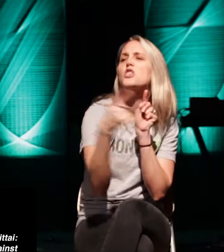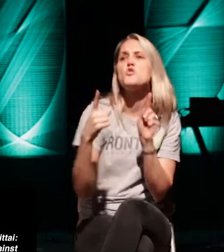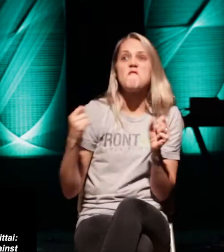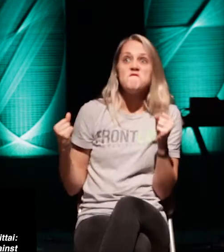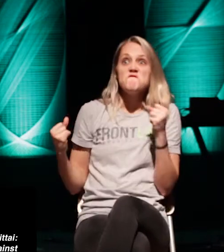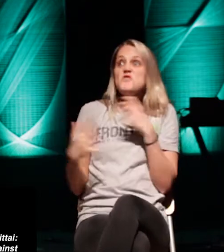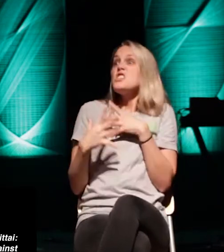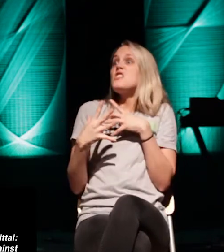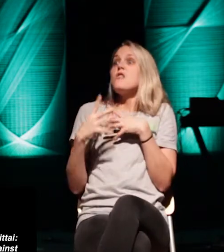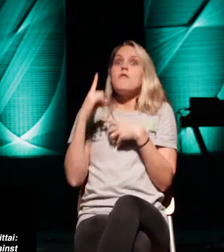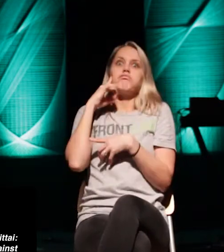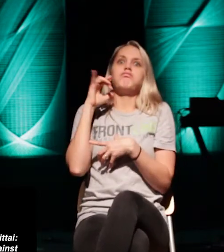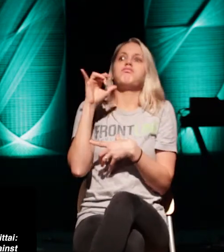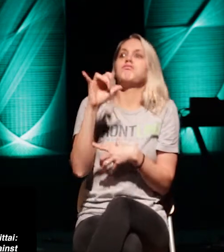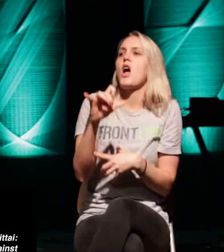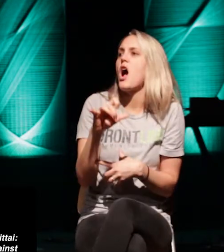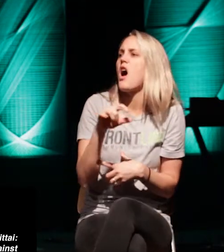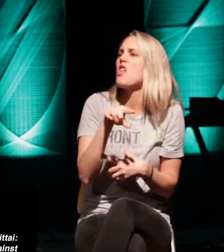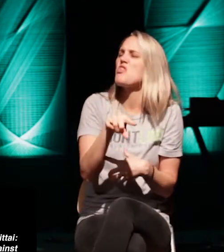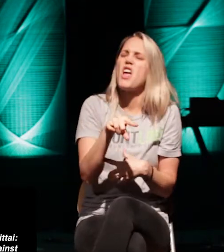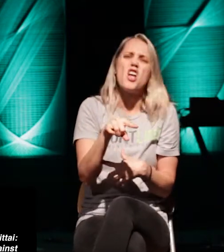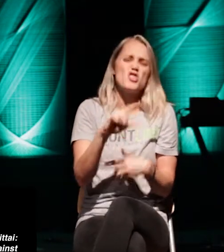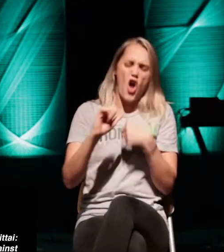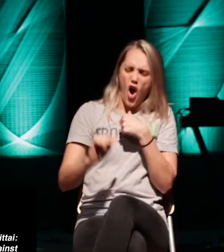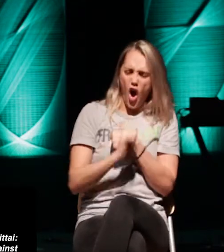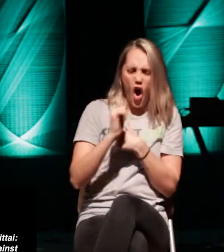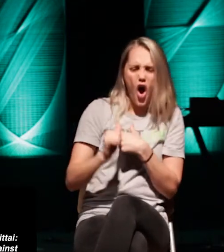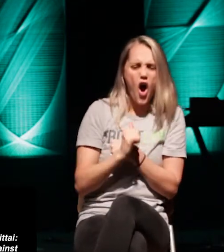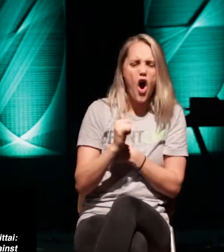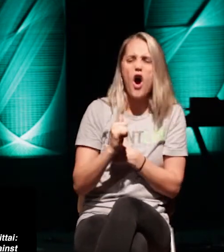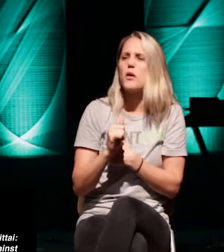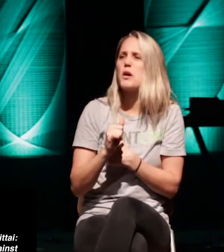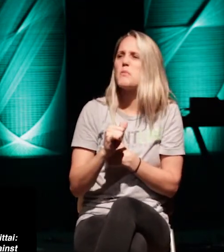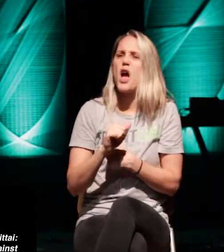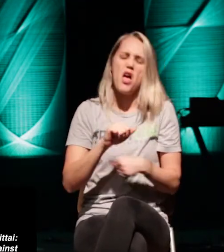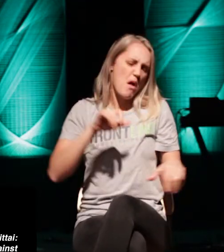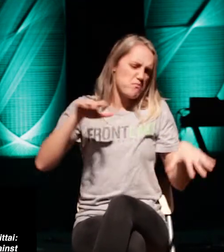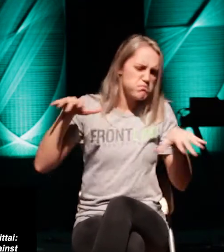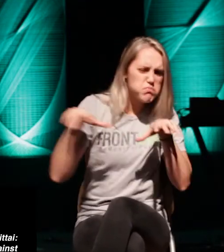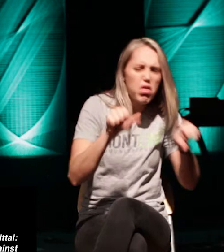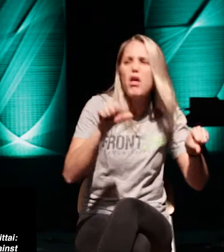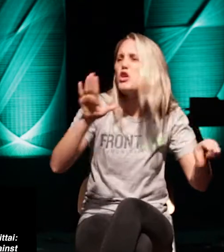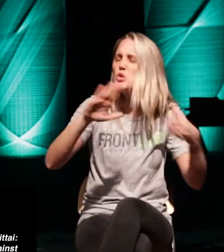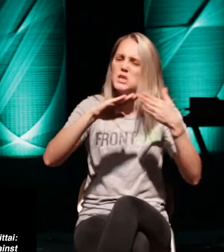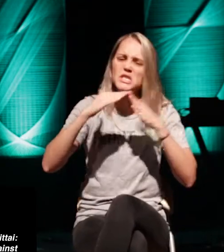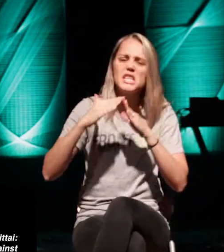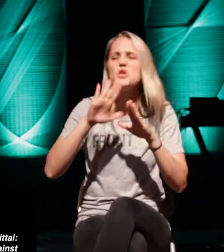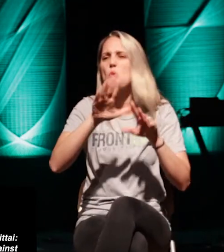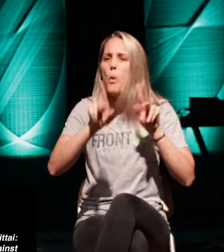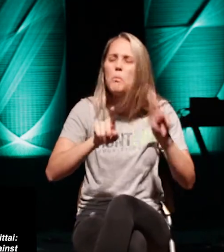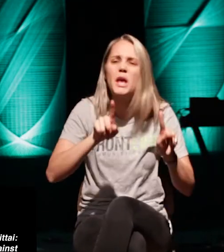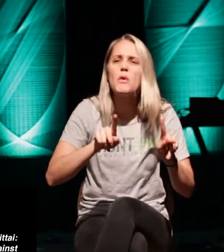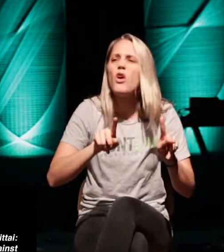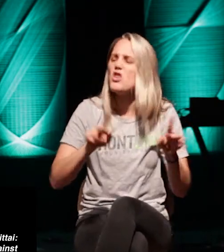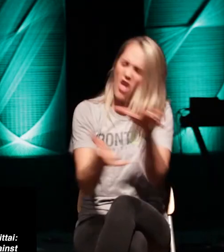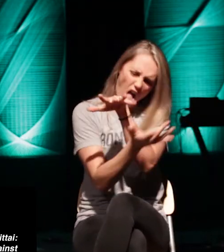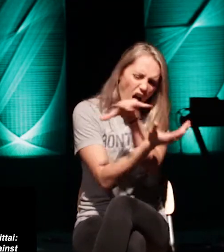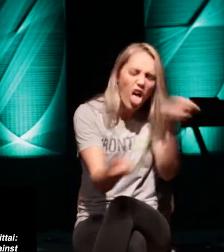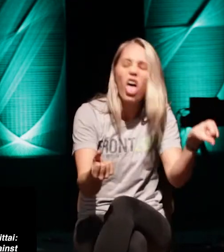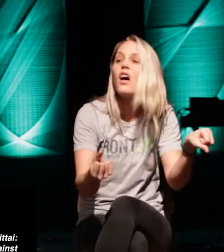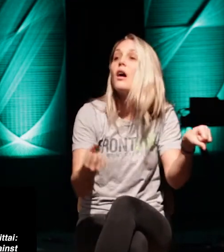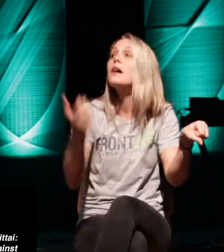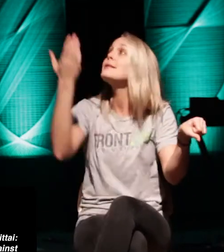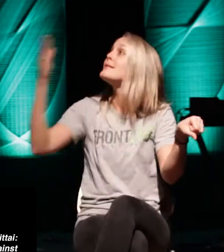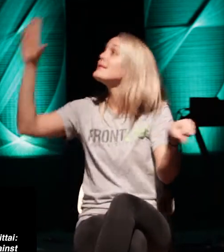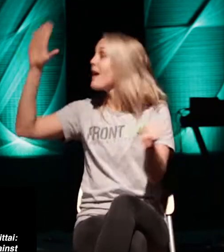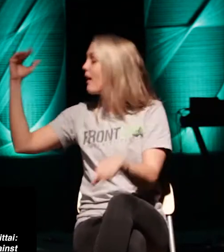and inflicted harm and violence and just looted your city and your people and just caused unmatched destruction. If God says, I want to